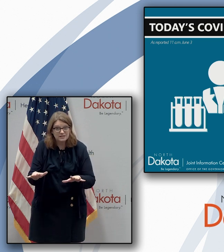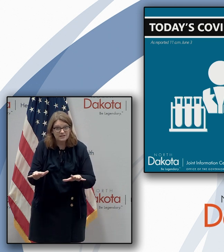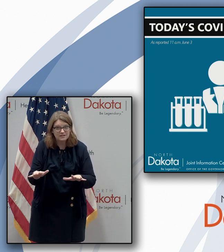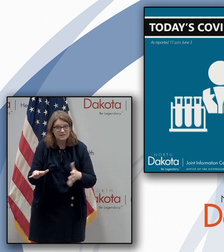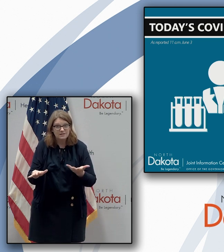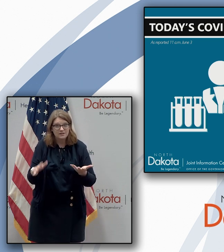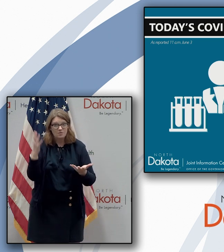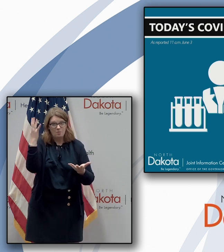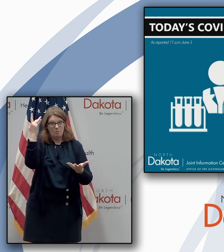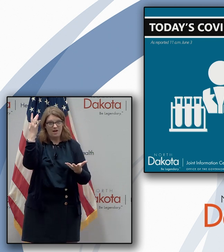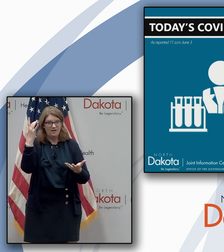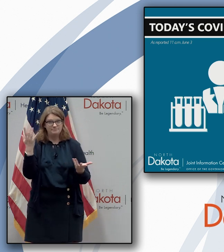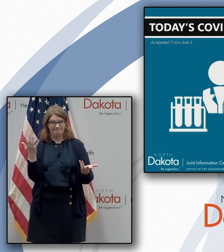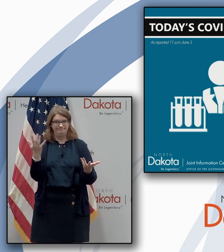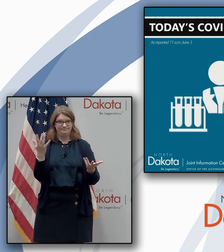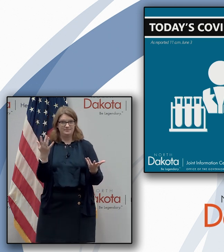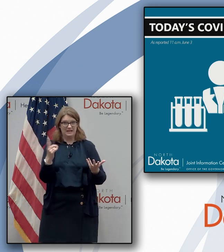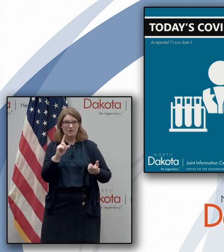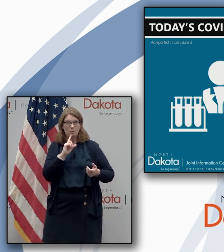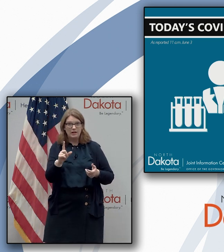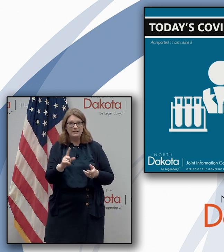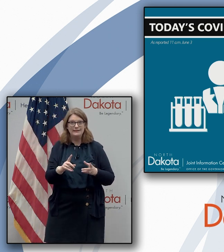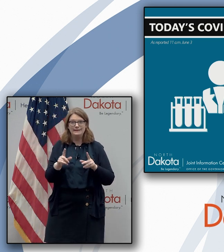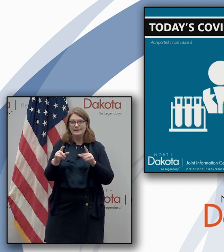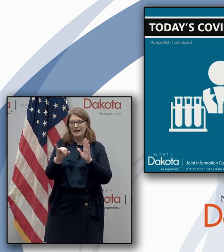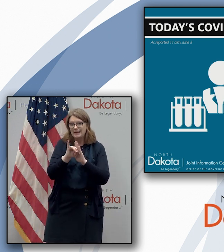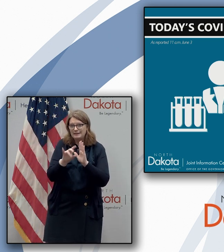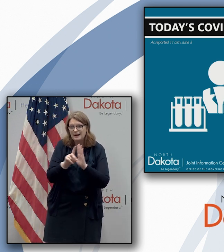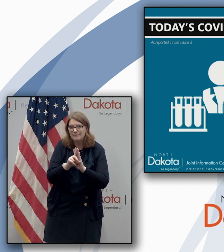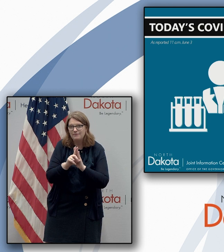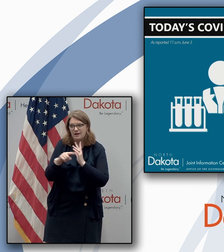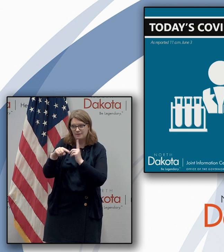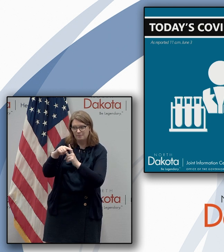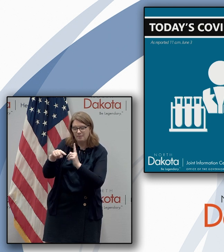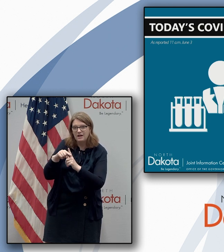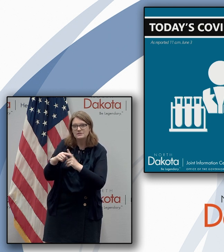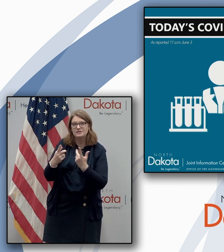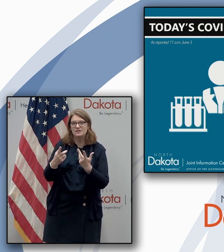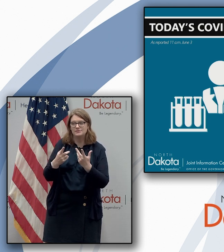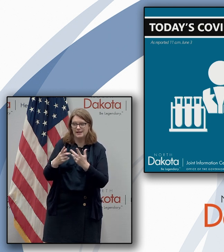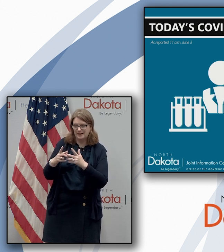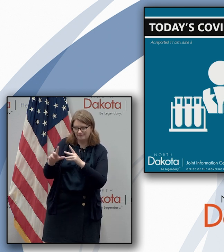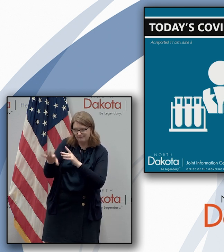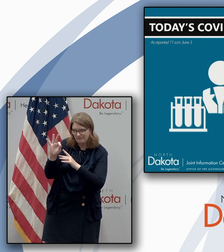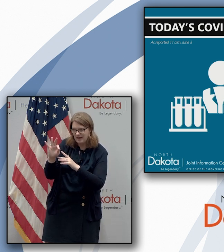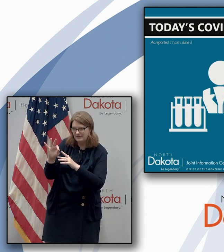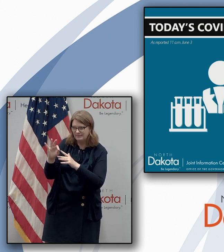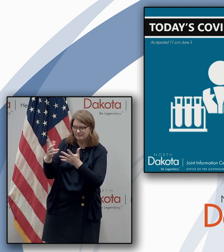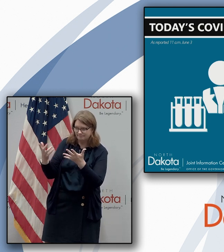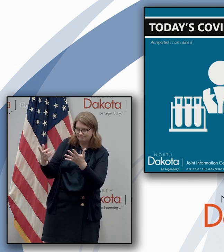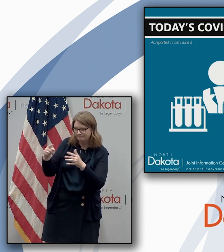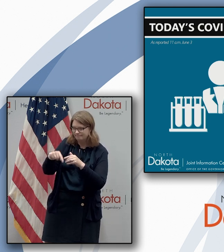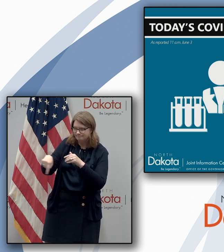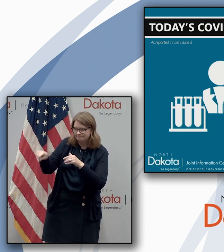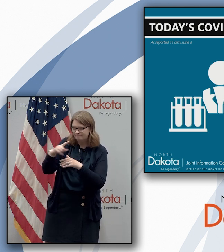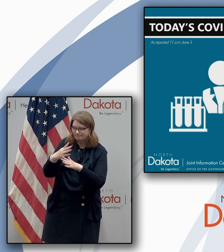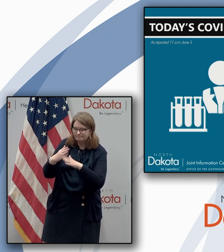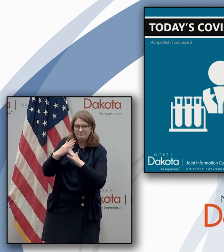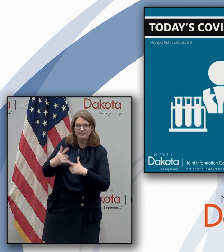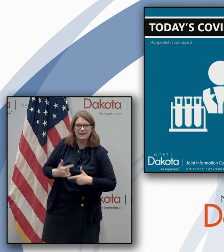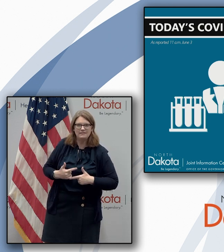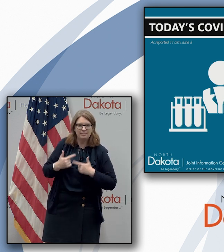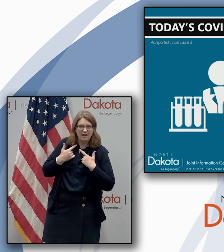us, that's the path for us to get our economy going full steam, because that allows us to protect lives